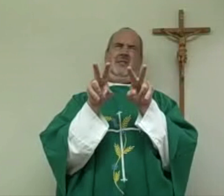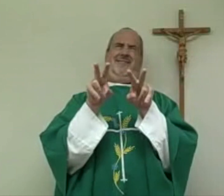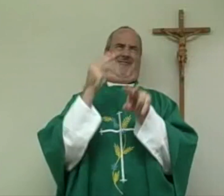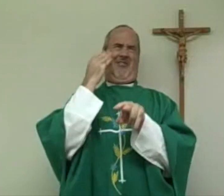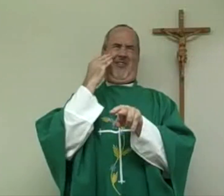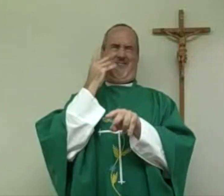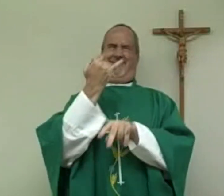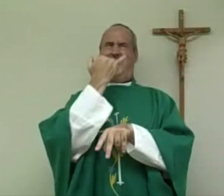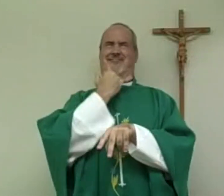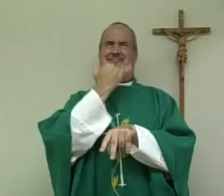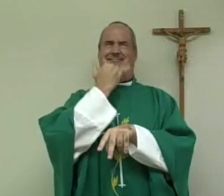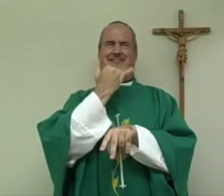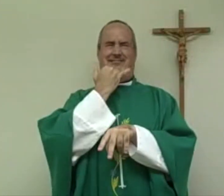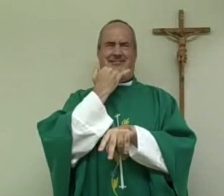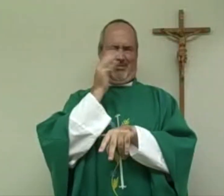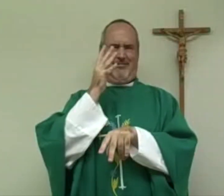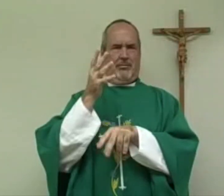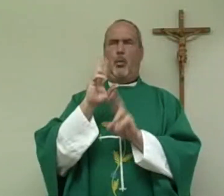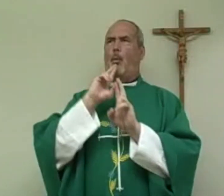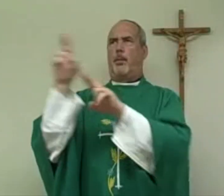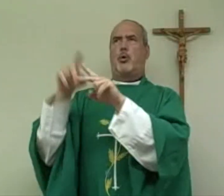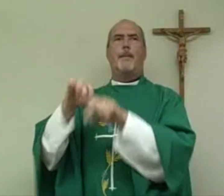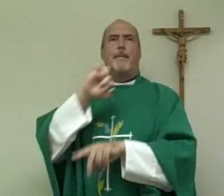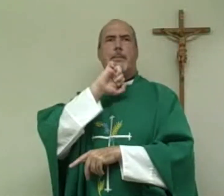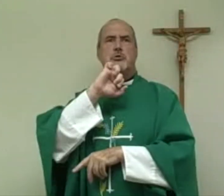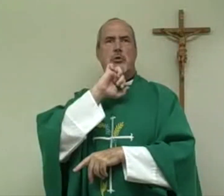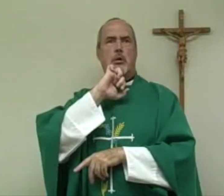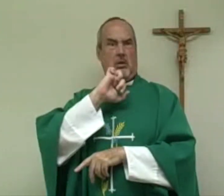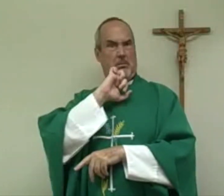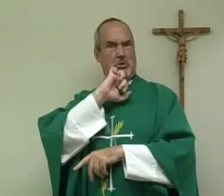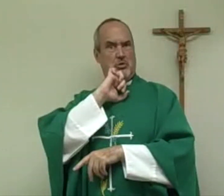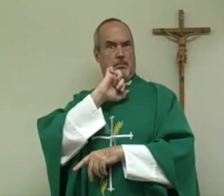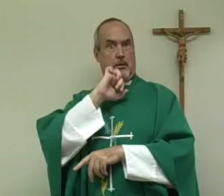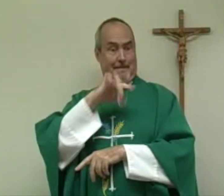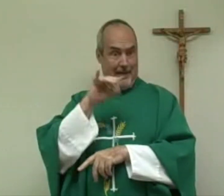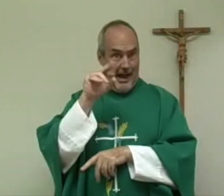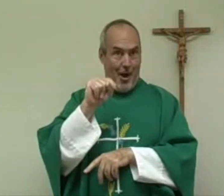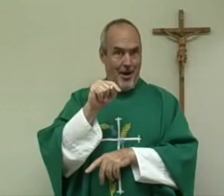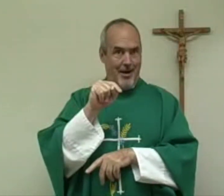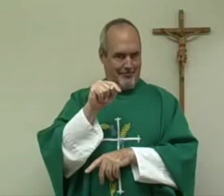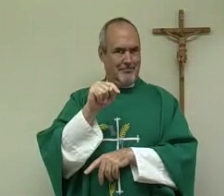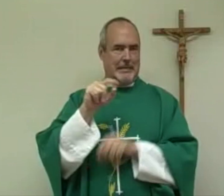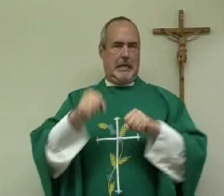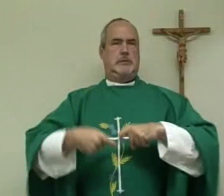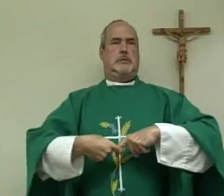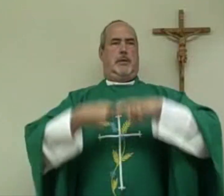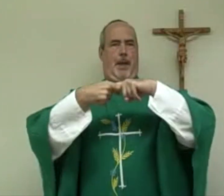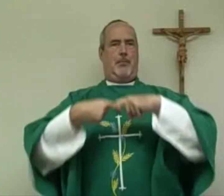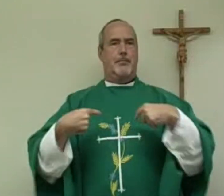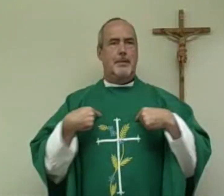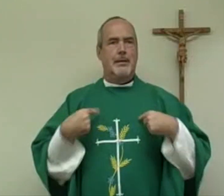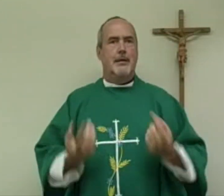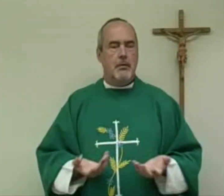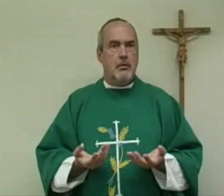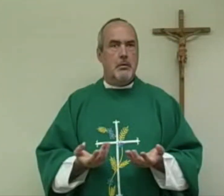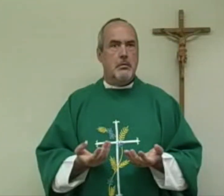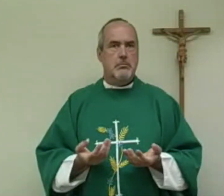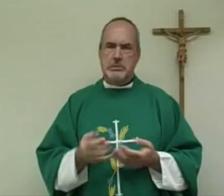to follow the church's teachings. People would sit back and wonder, what is Father Mike teaching us? And then they would report that to